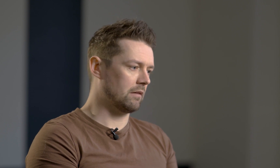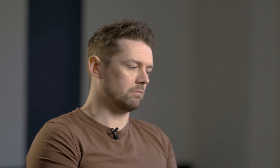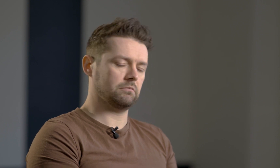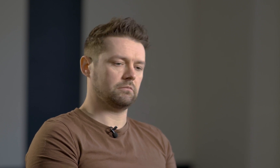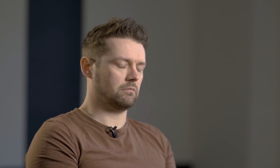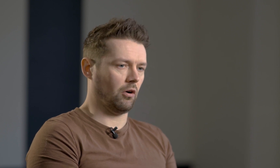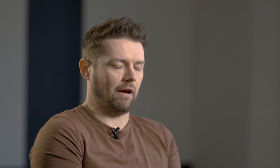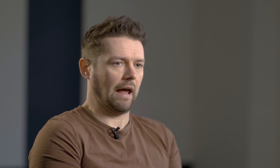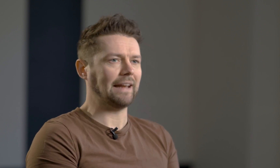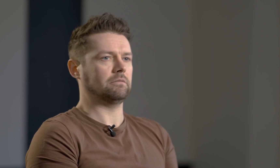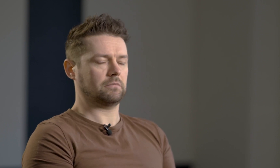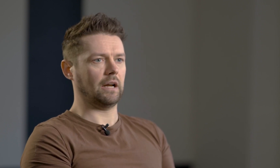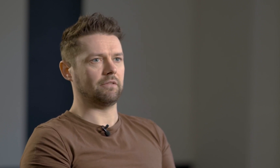event or any kind of event,